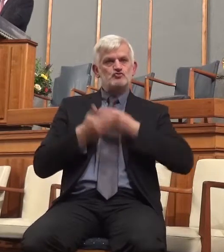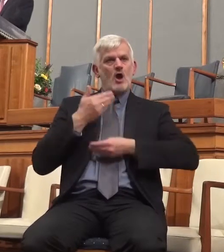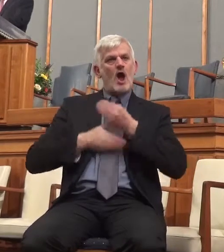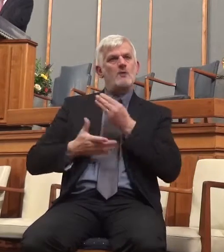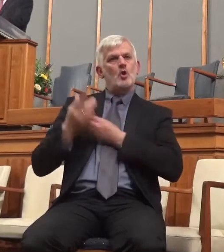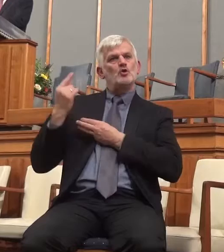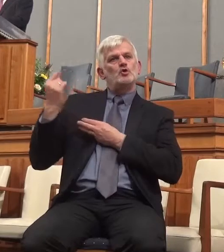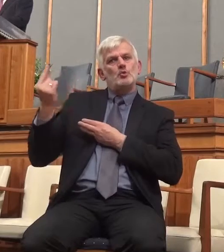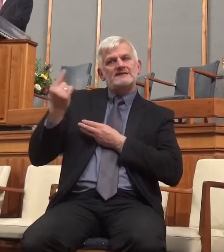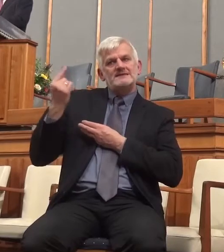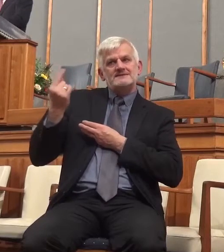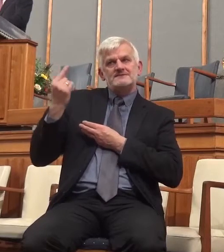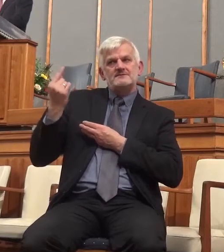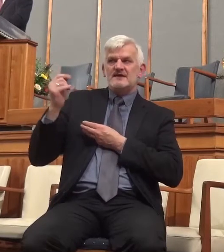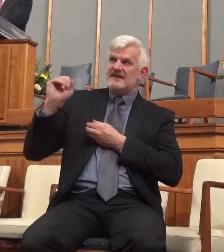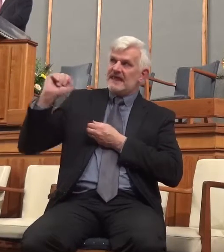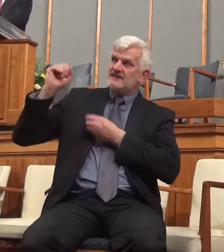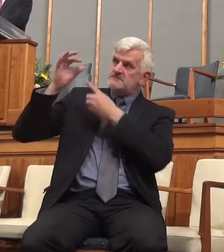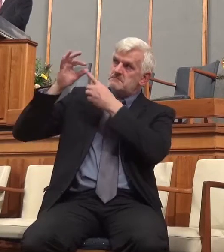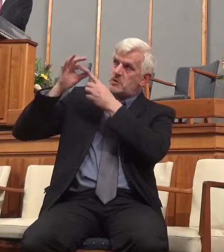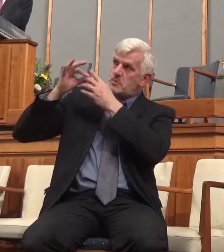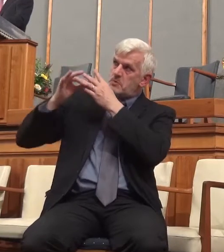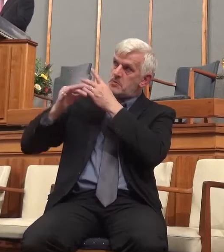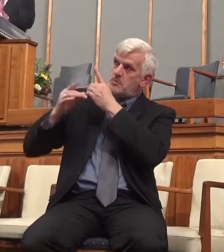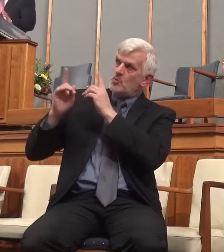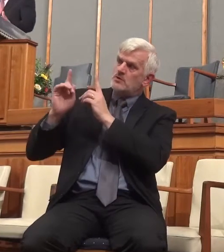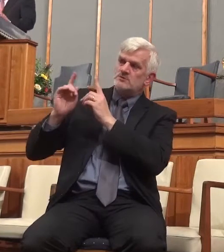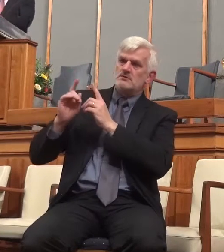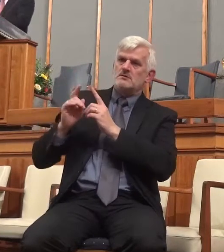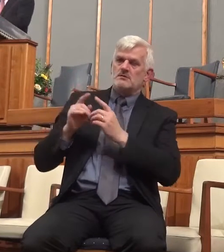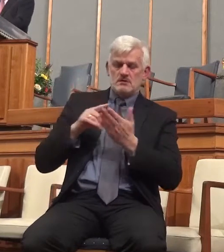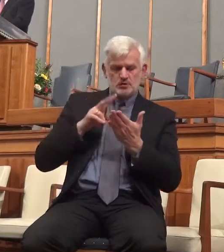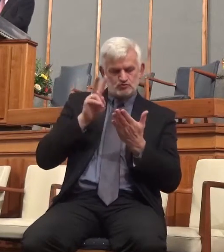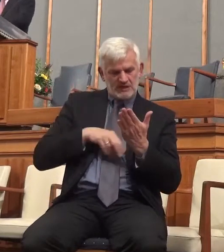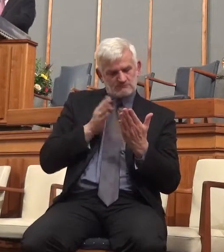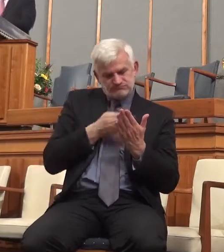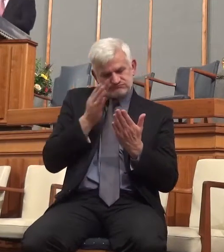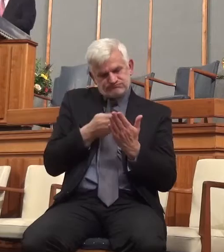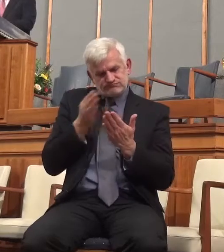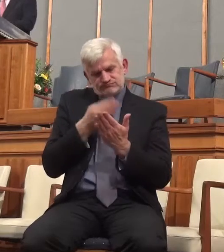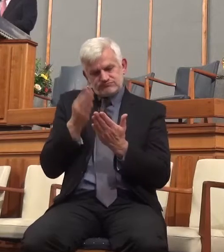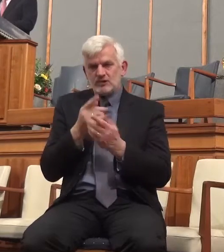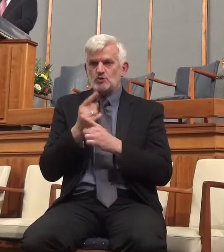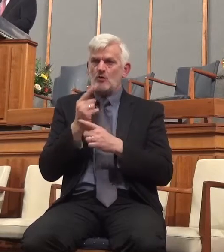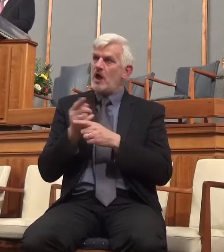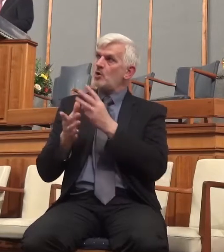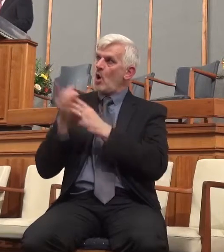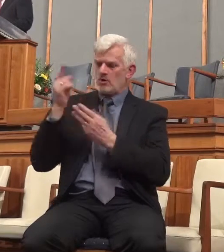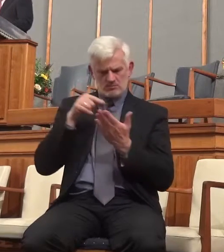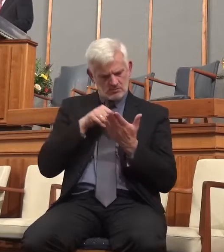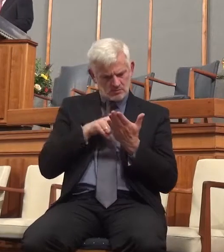the Bible, the more you find the description of God from cover to cover is consistent